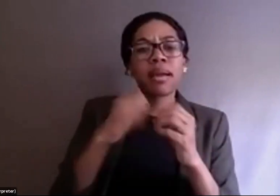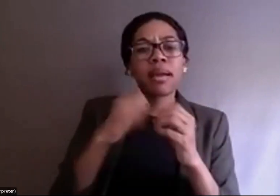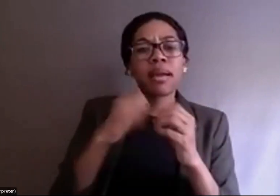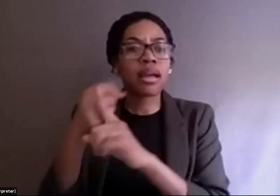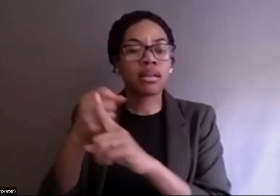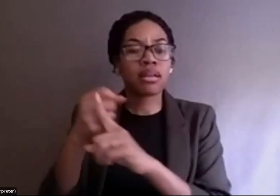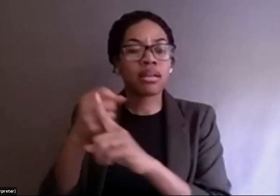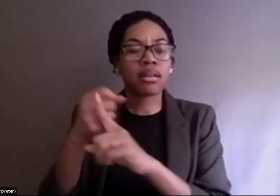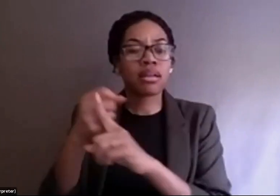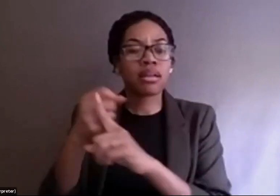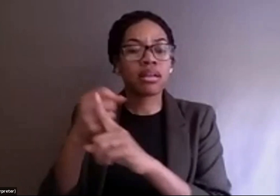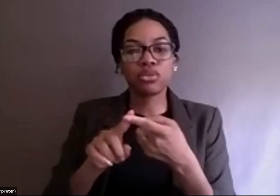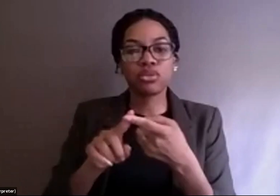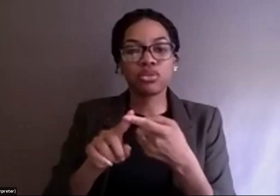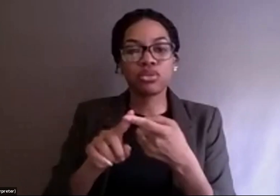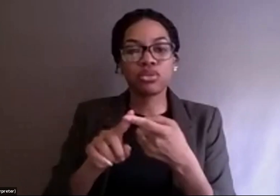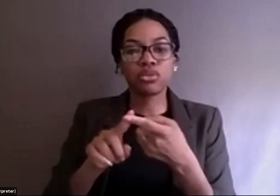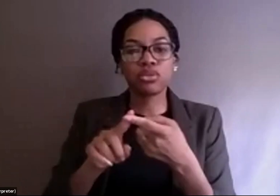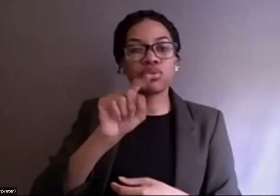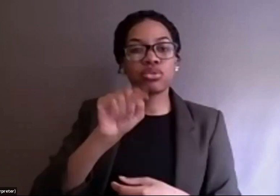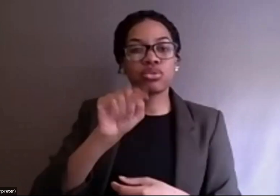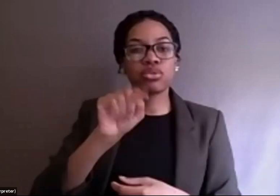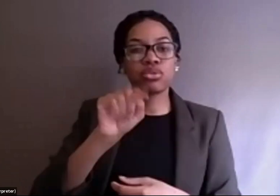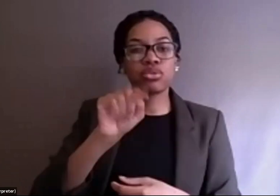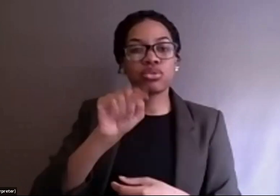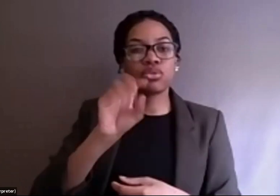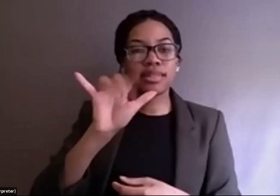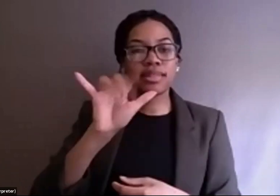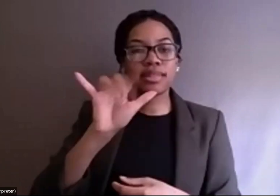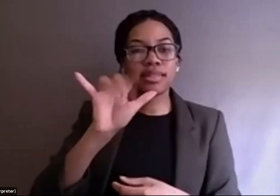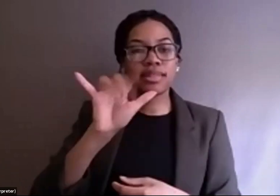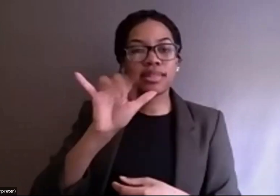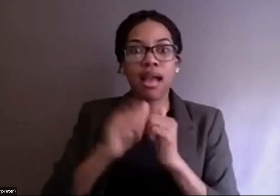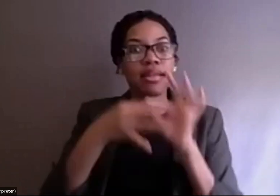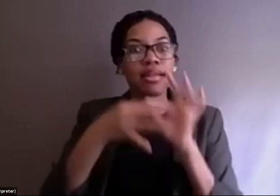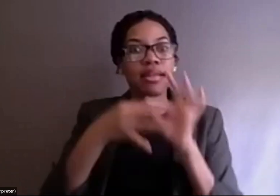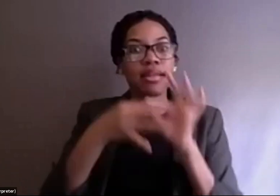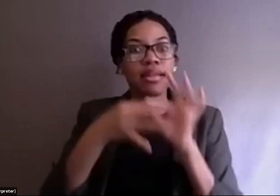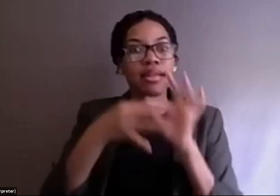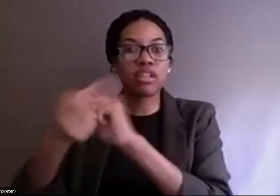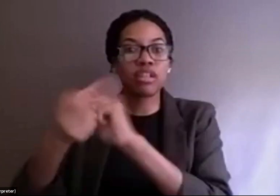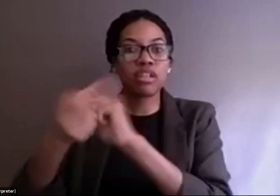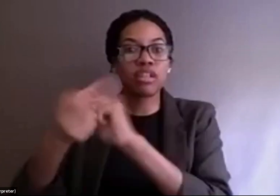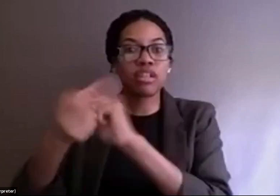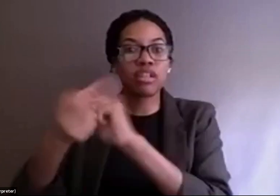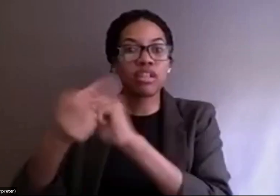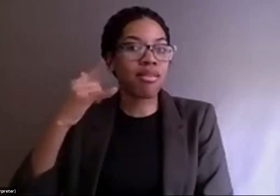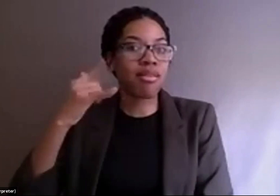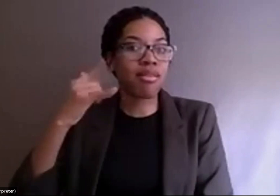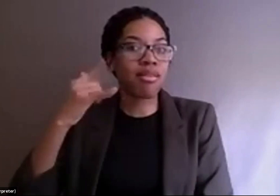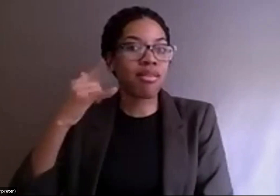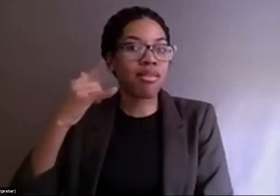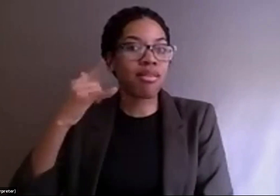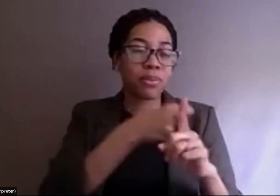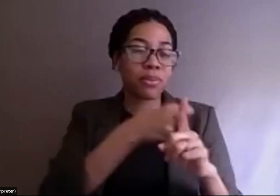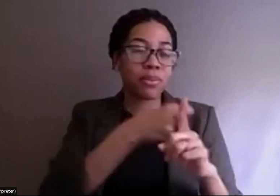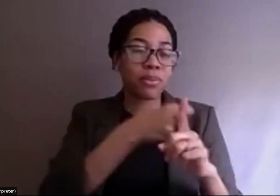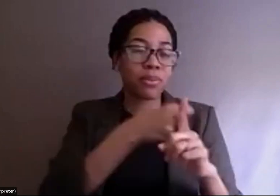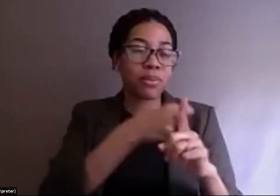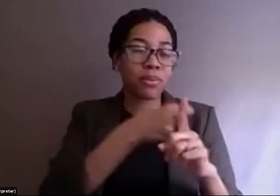Panther Party in California. But at the end of the day, when we look at Lowndes